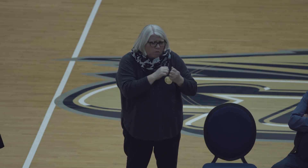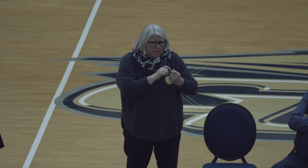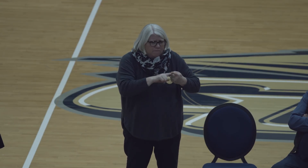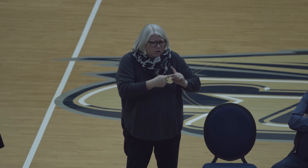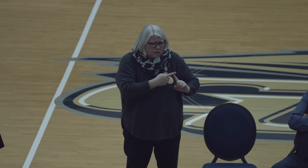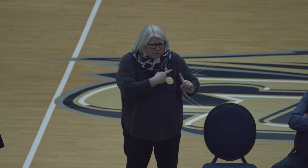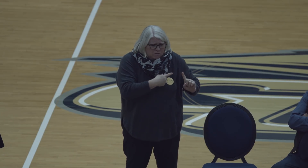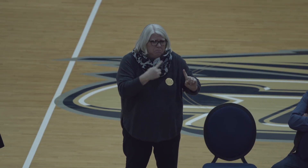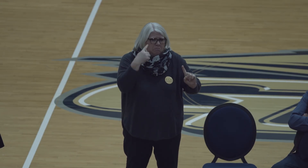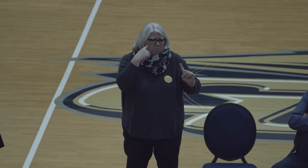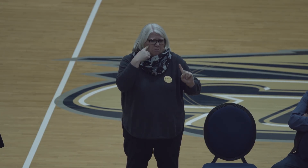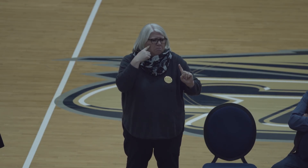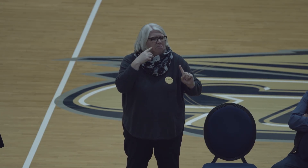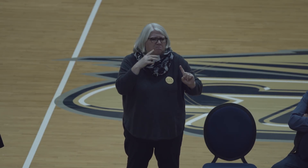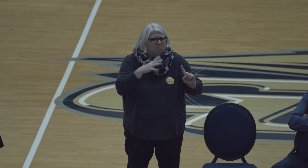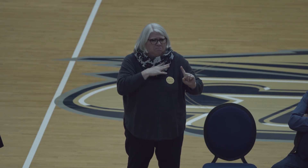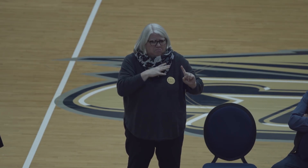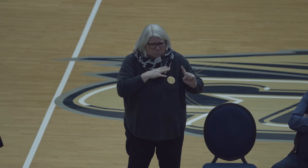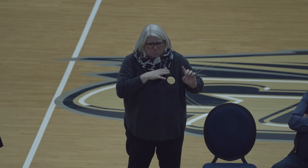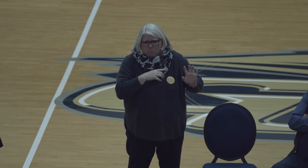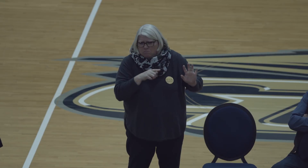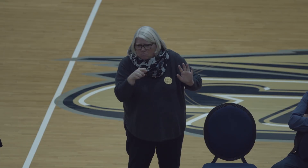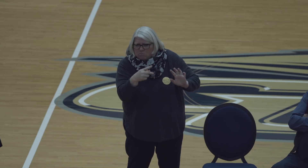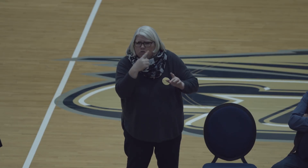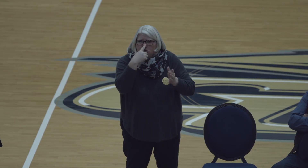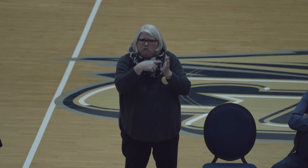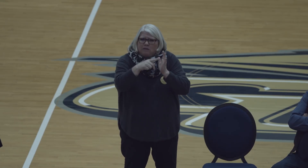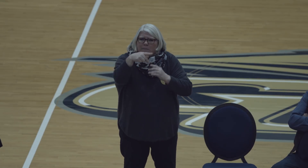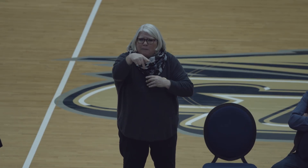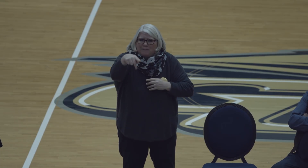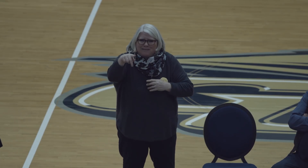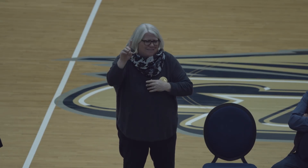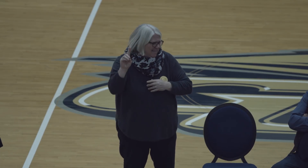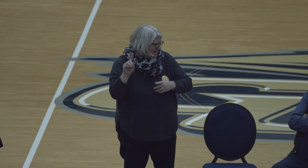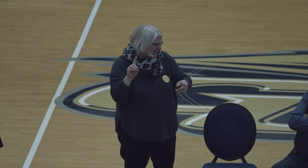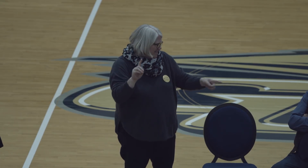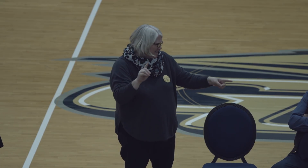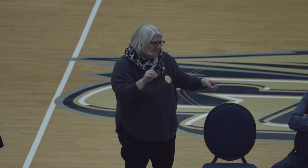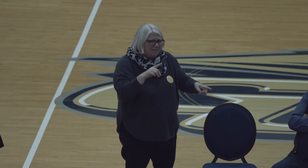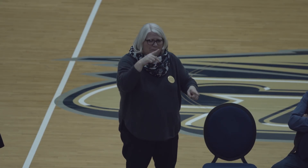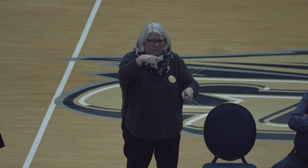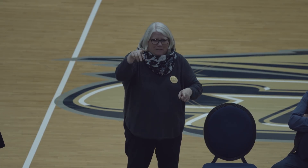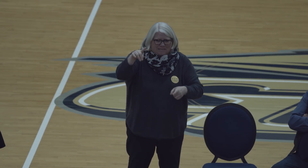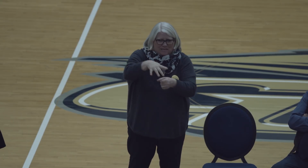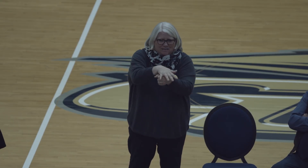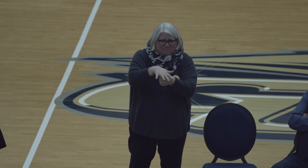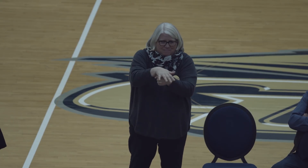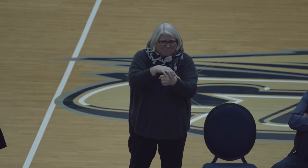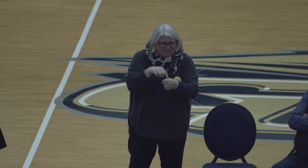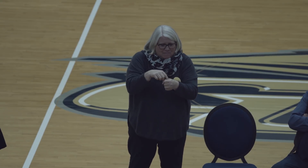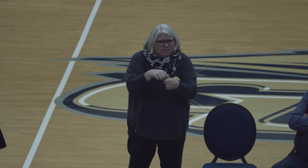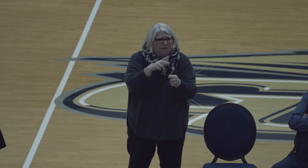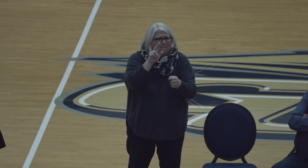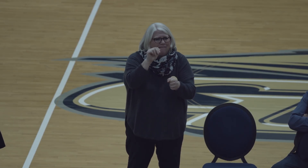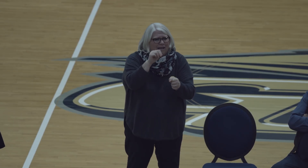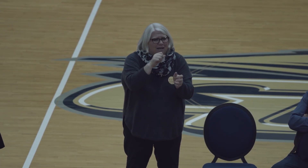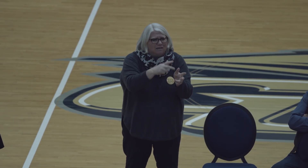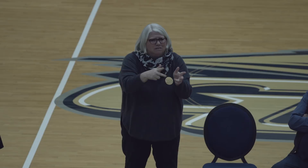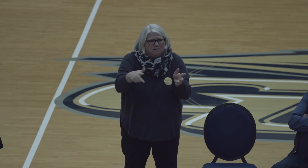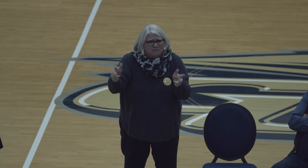to try to spread the word for that. So a friend and I came up with the idea of checking in with PPD in the physical plant. So